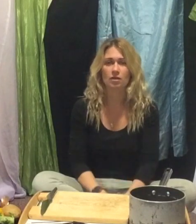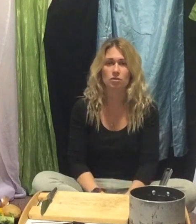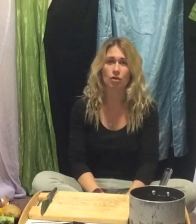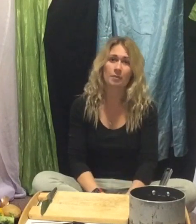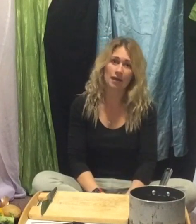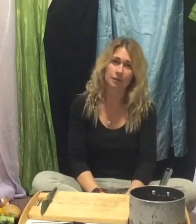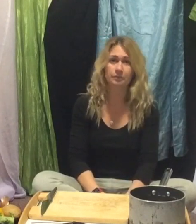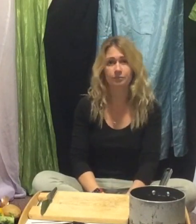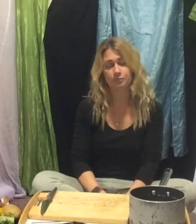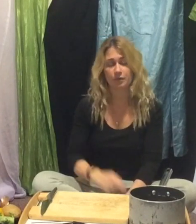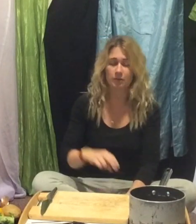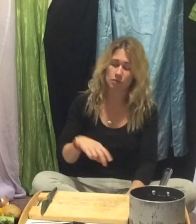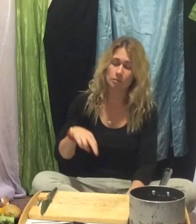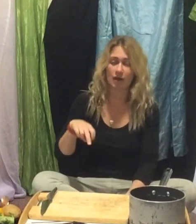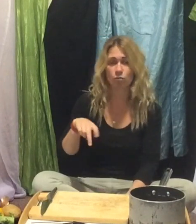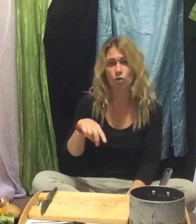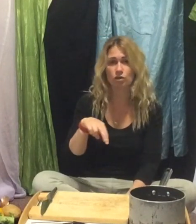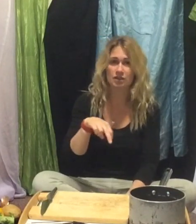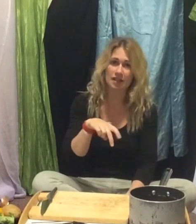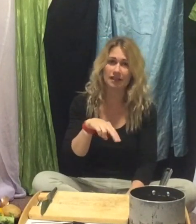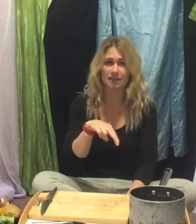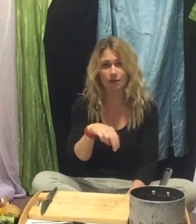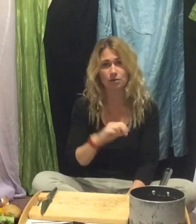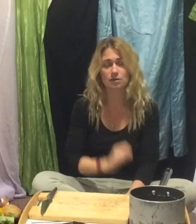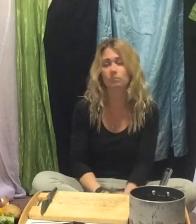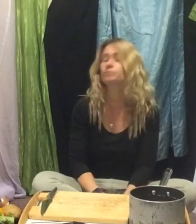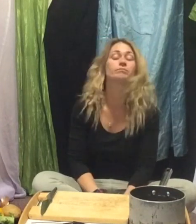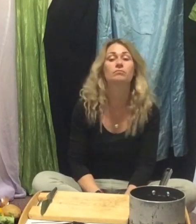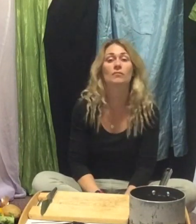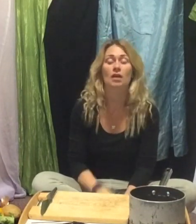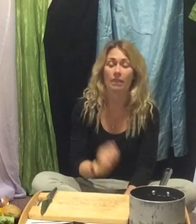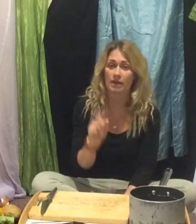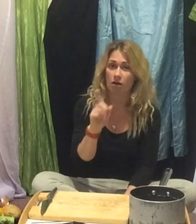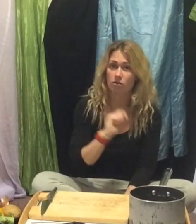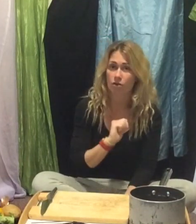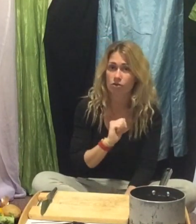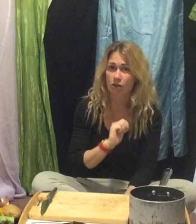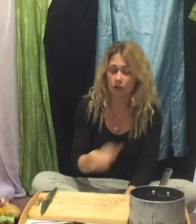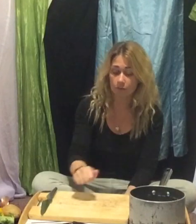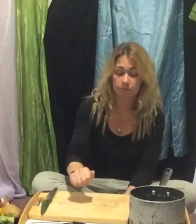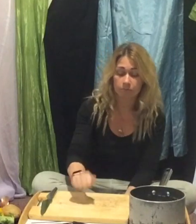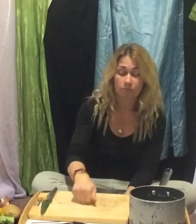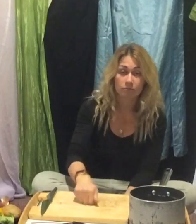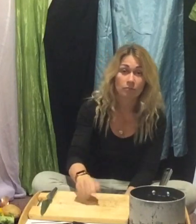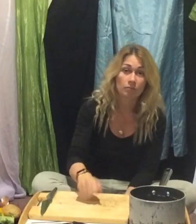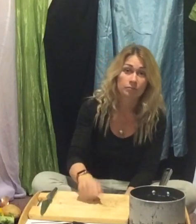So the 2 men walked to the next house and they knocked on the door.